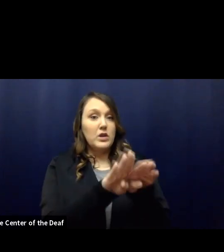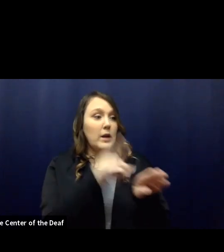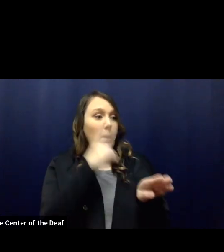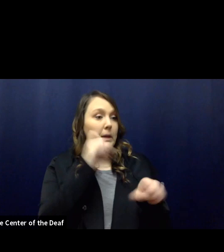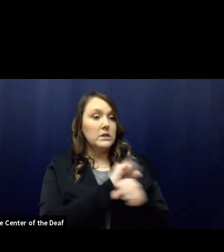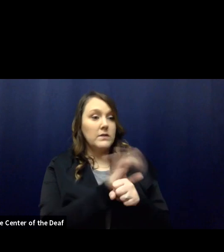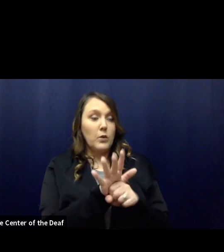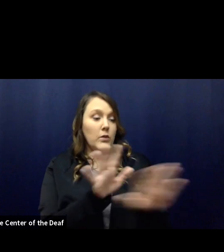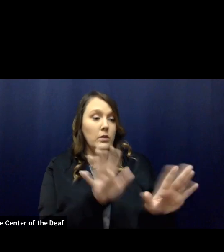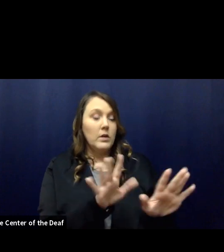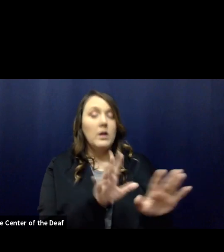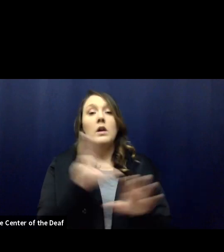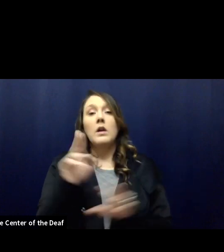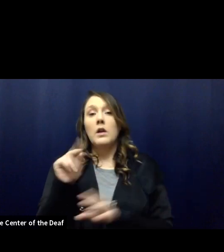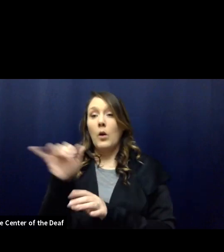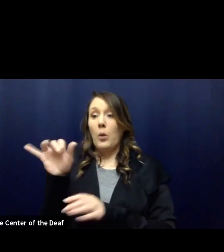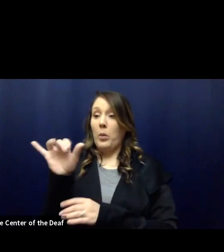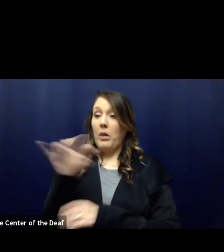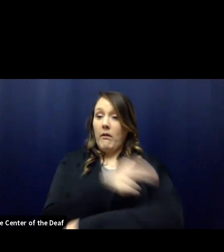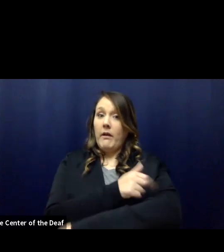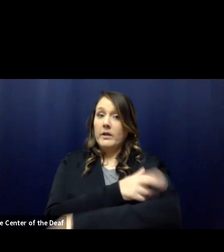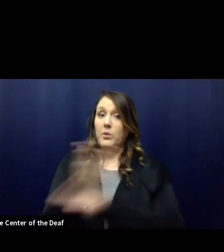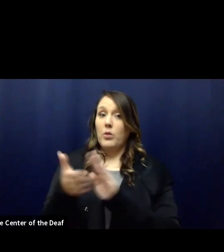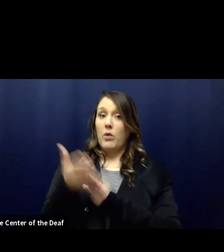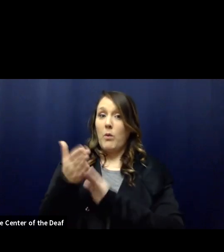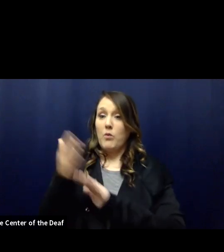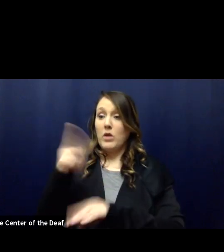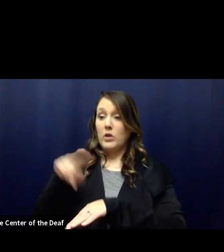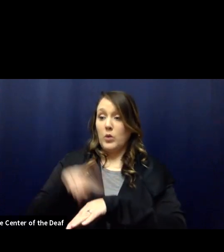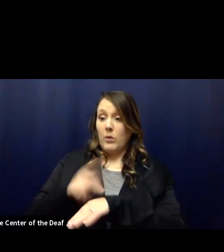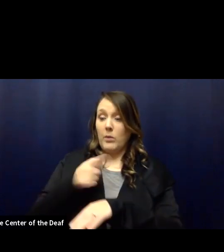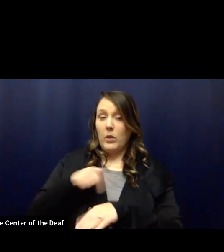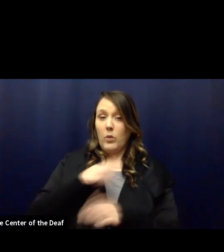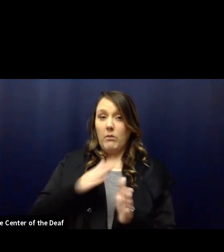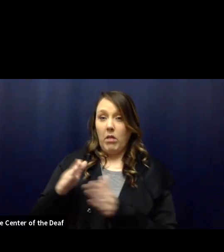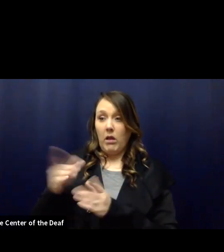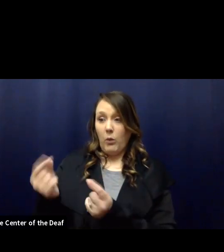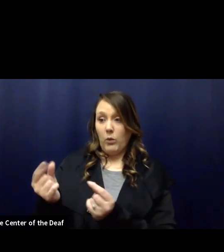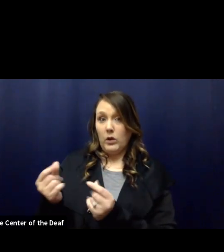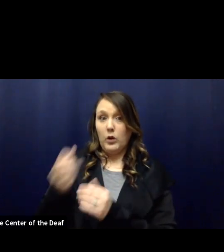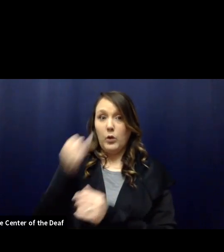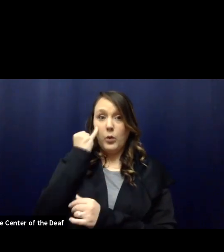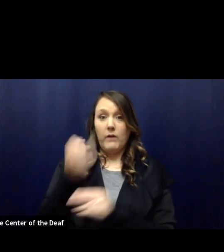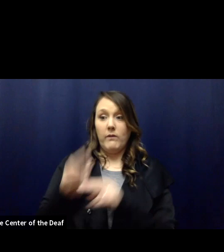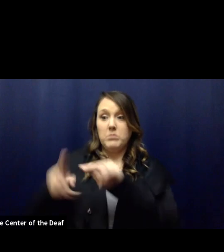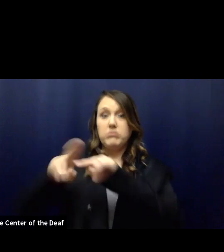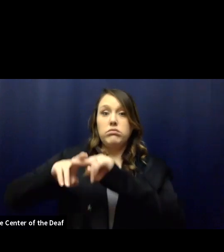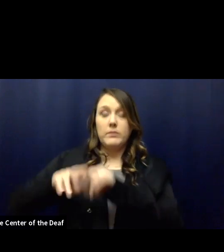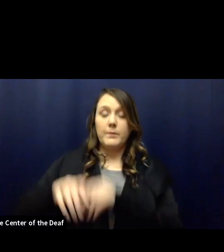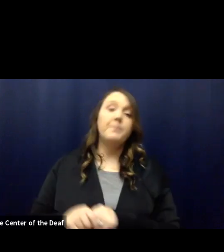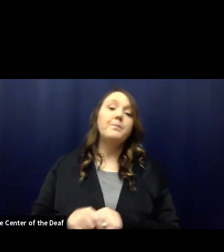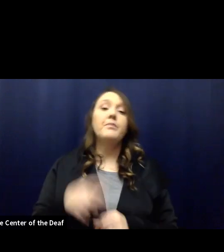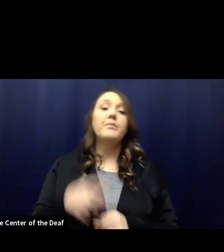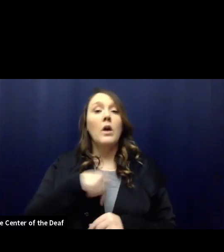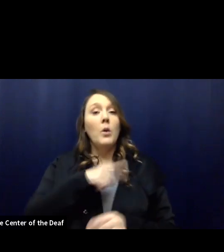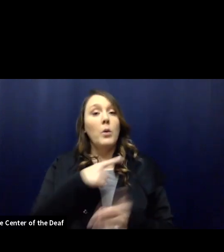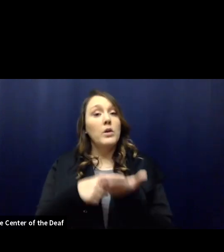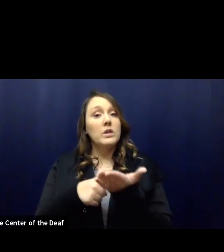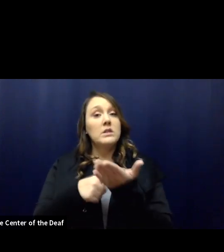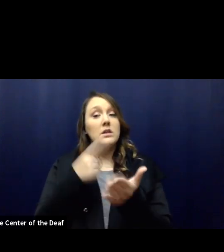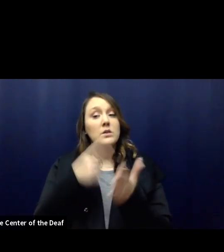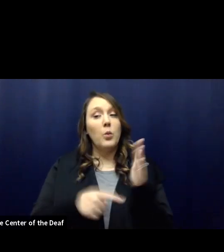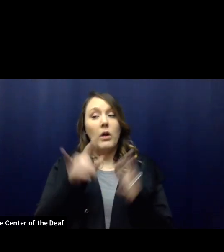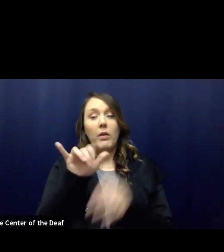scare. Having said that, we're also working with our proceduralists to see what that looks like as far as creating